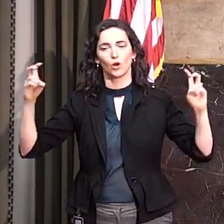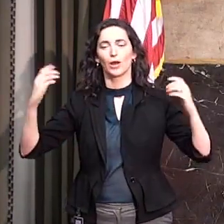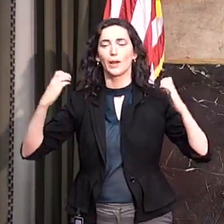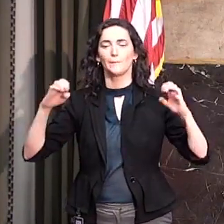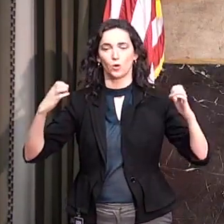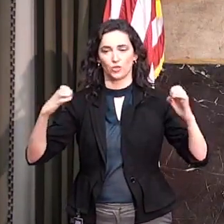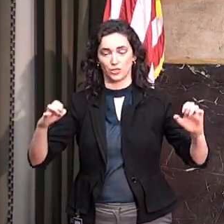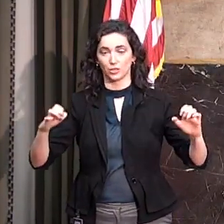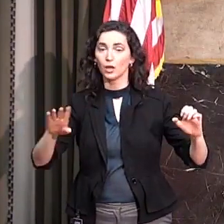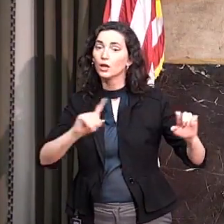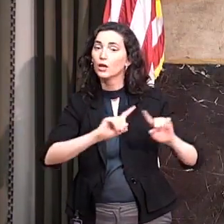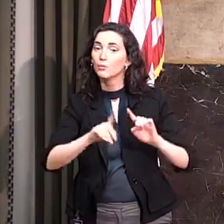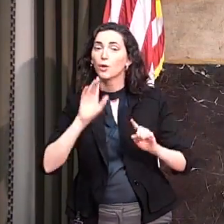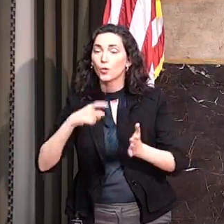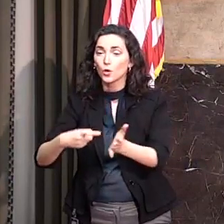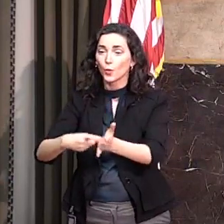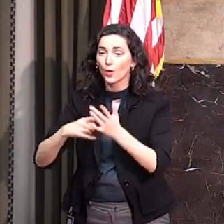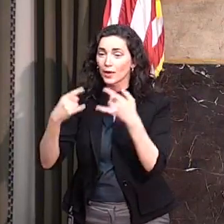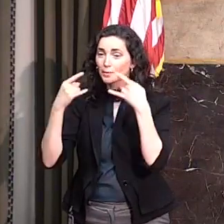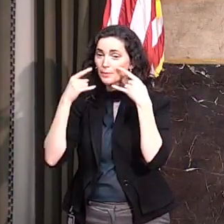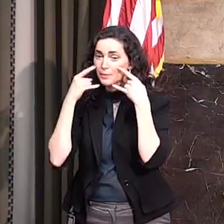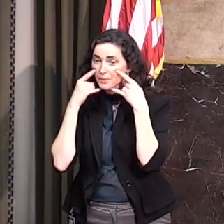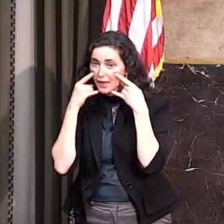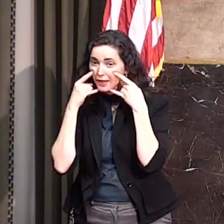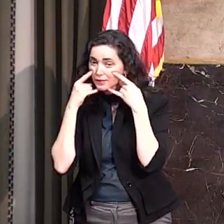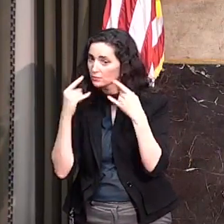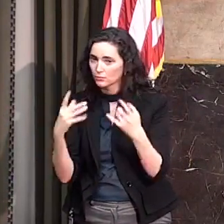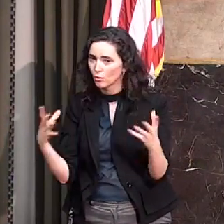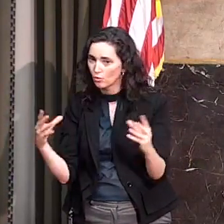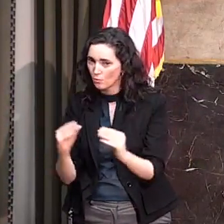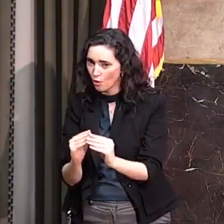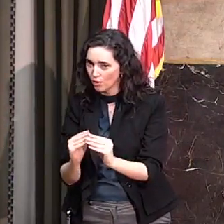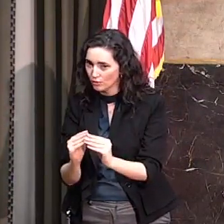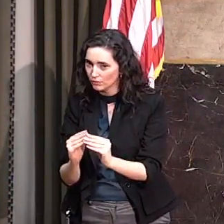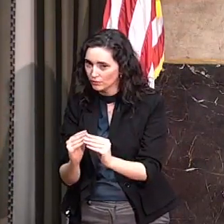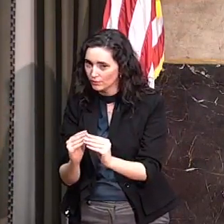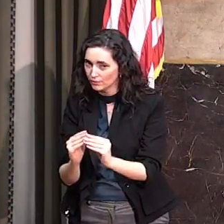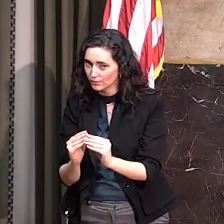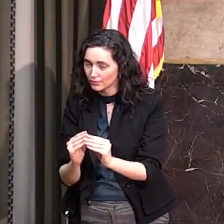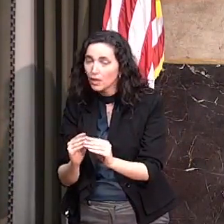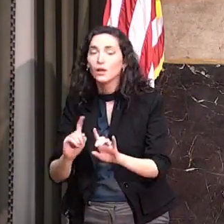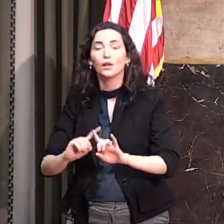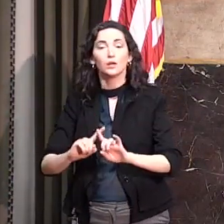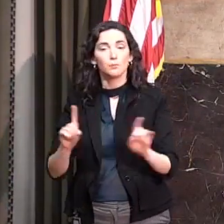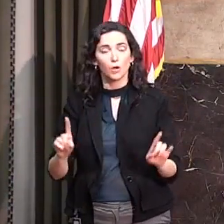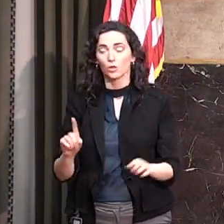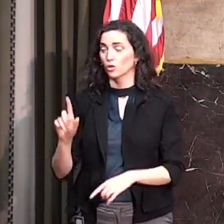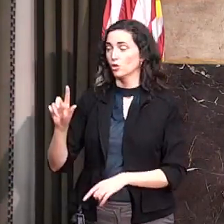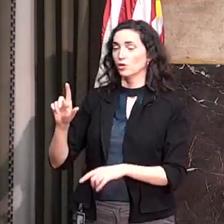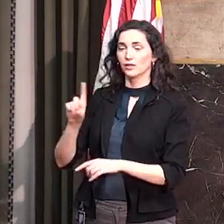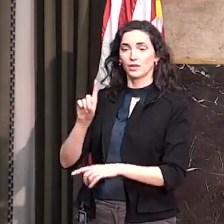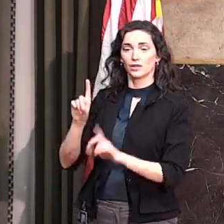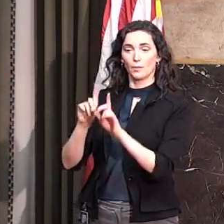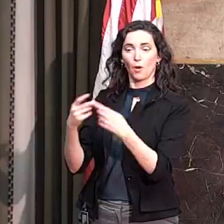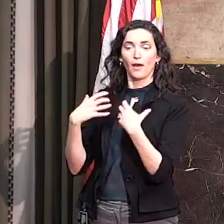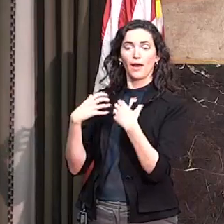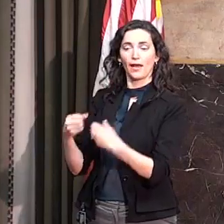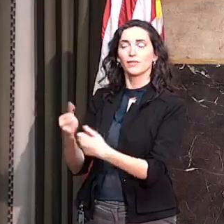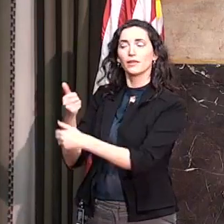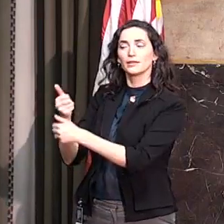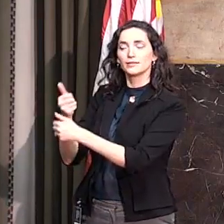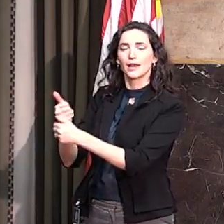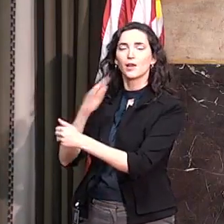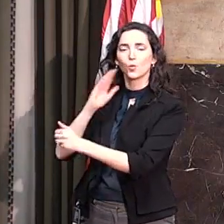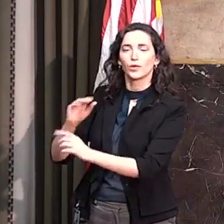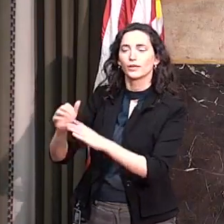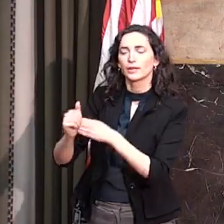not include any mention of masks. However, as I mentioned, LDH will be given additional guidance to K through